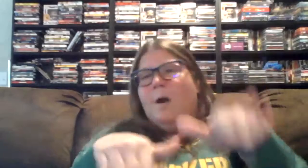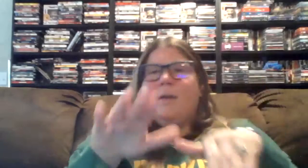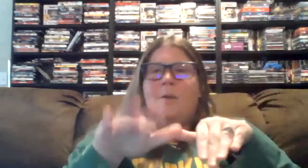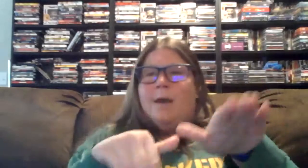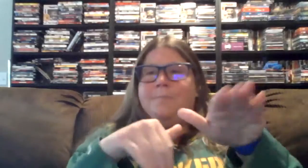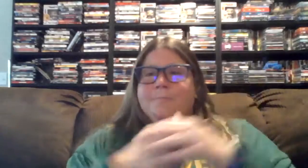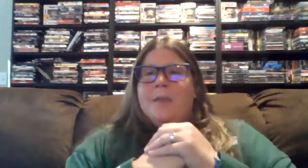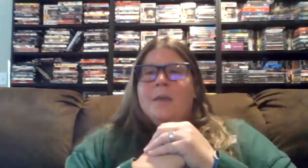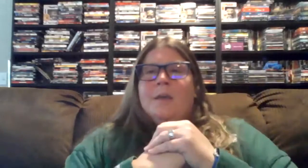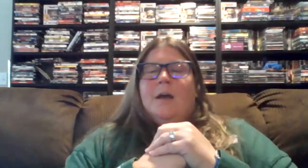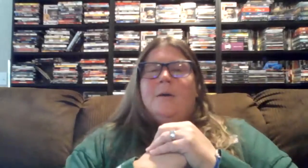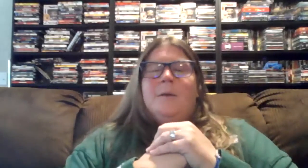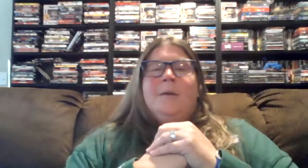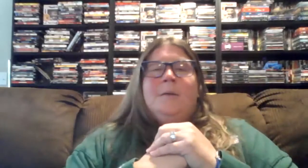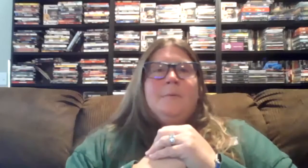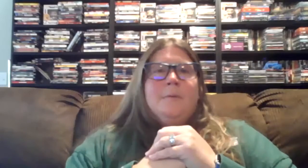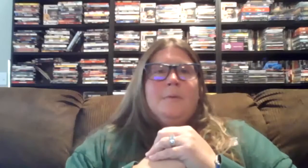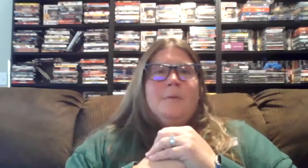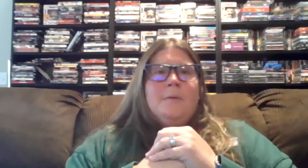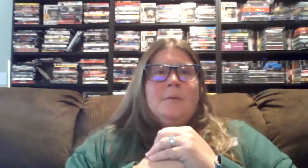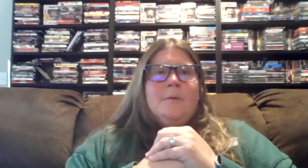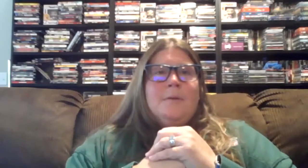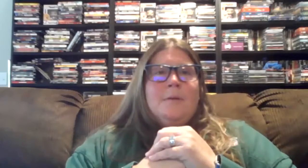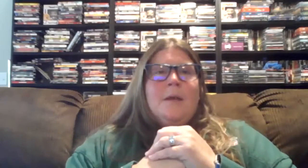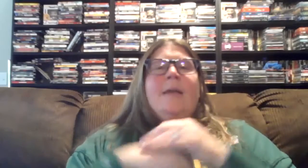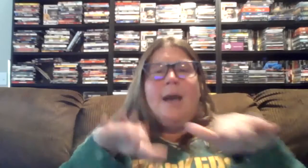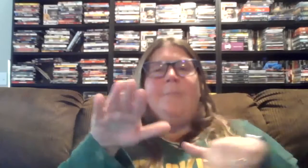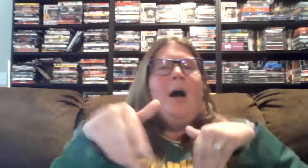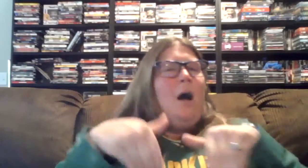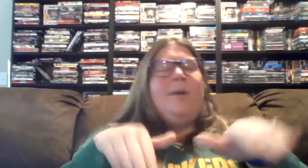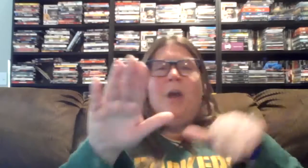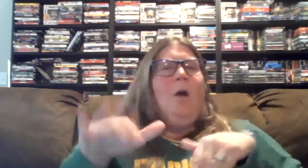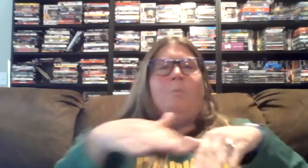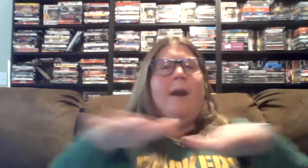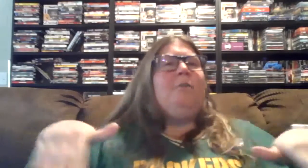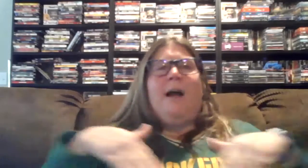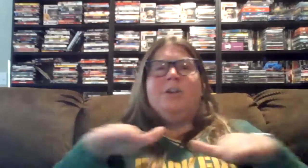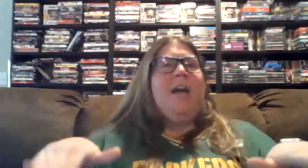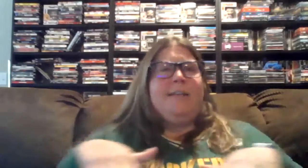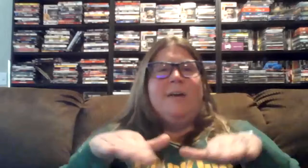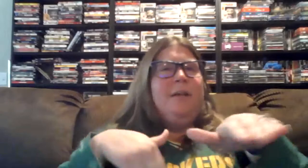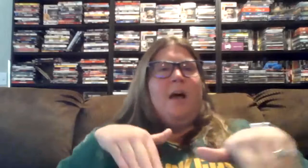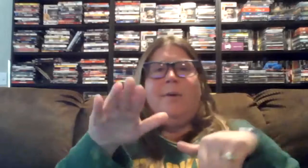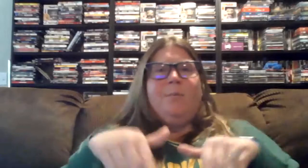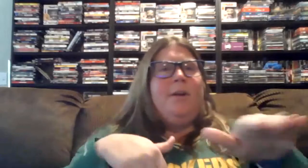Walking away. And most of these are done at your chest level? Yep. Right around your chest level is always where